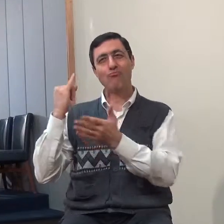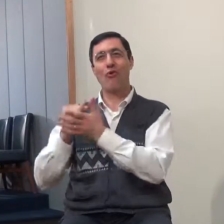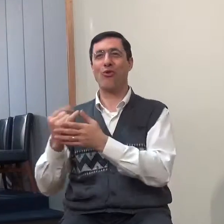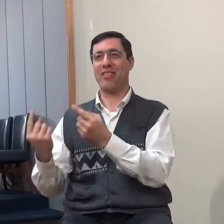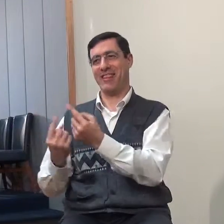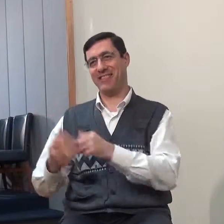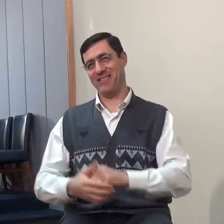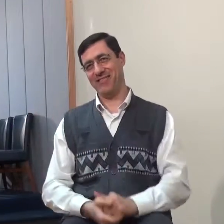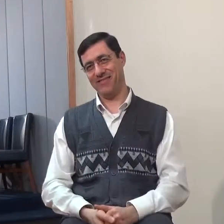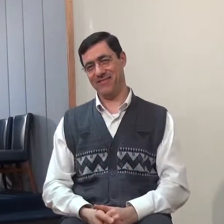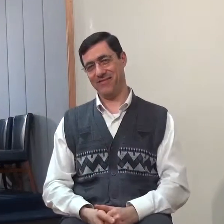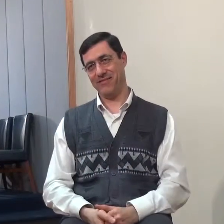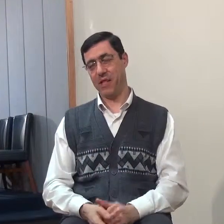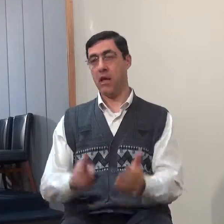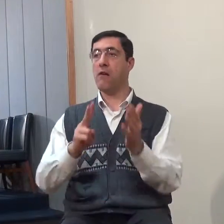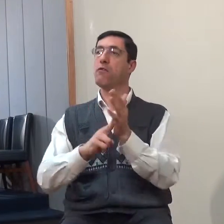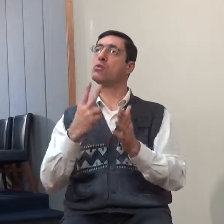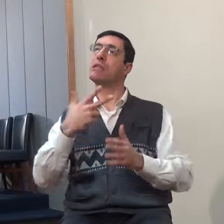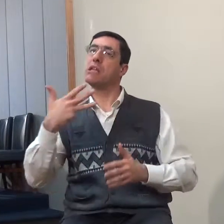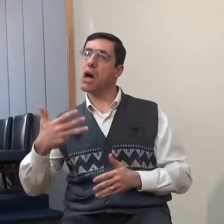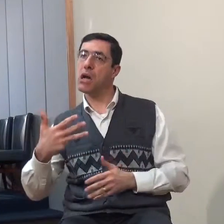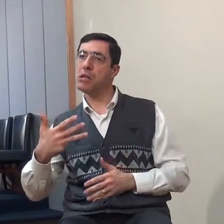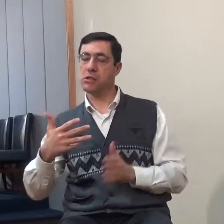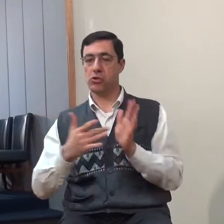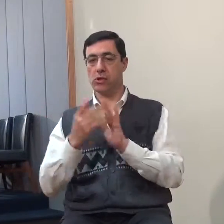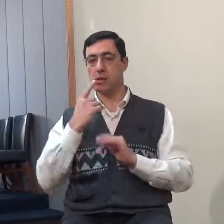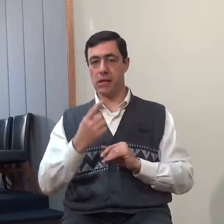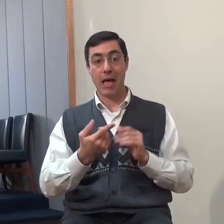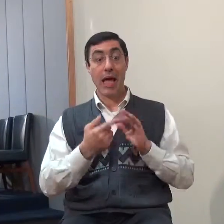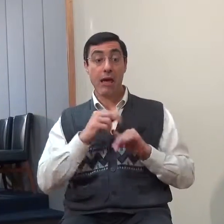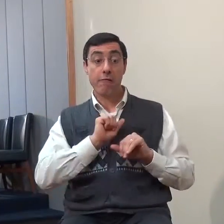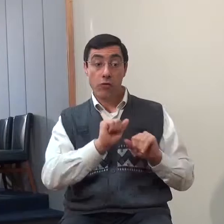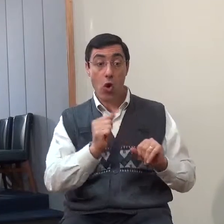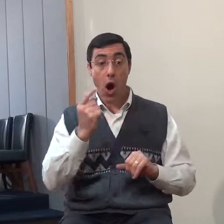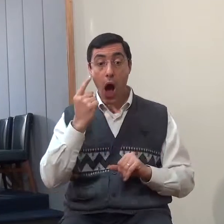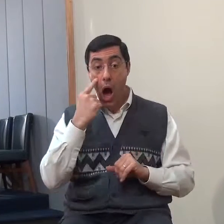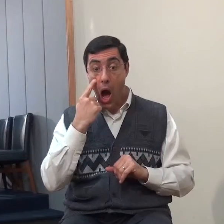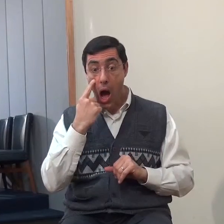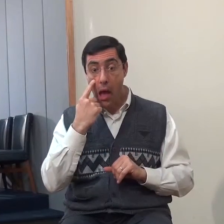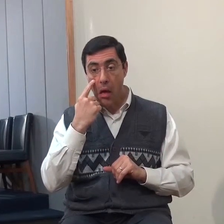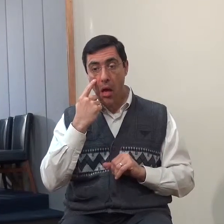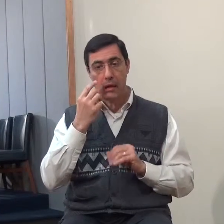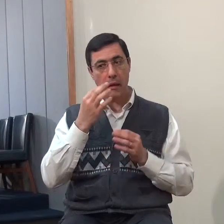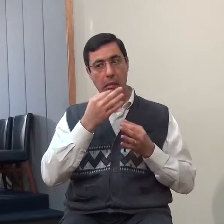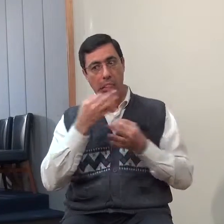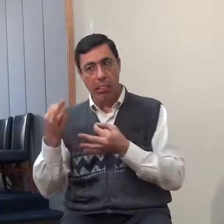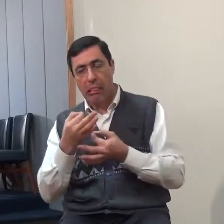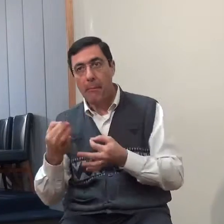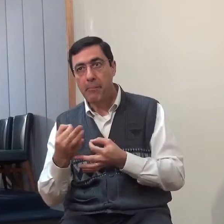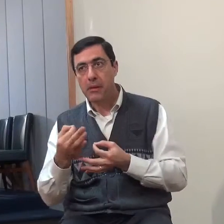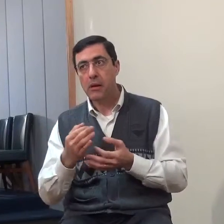29, if thy right eye offend thee, pluck it out and cast it from thee. For it is profitable for thee